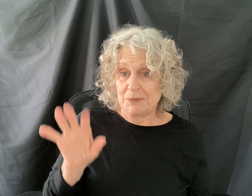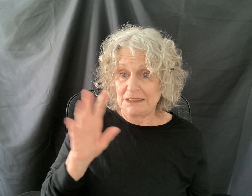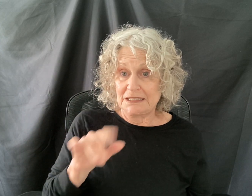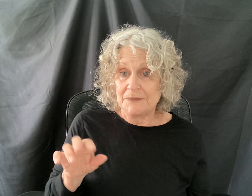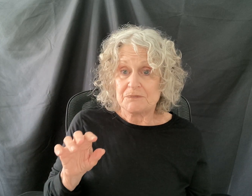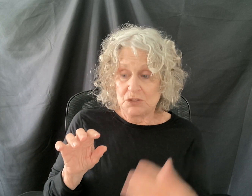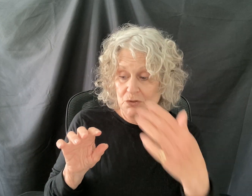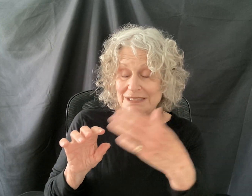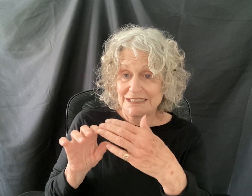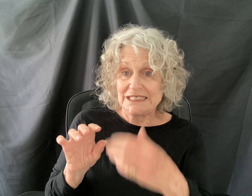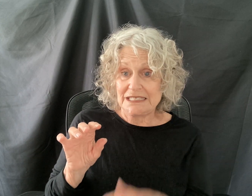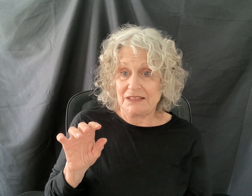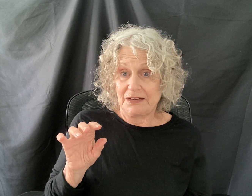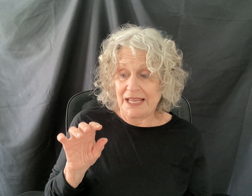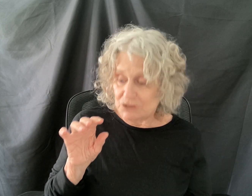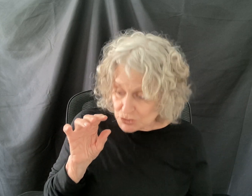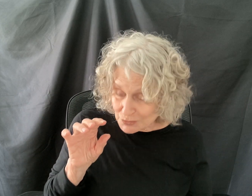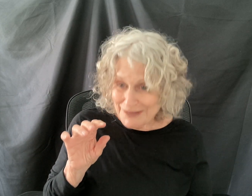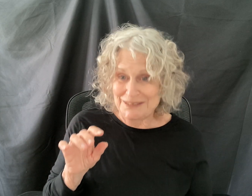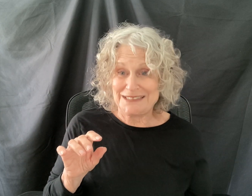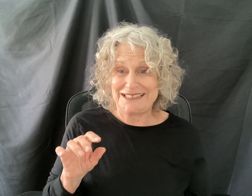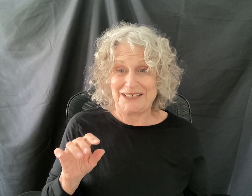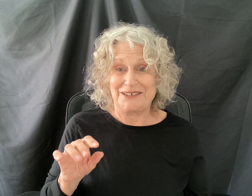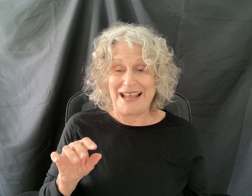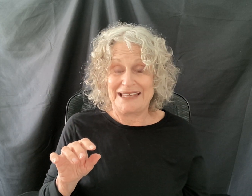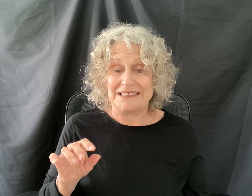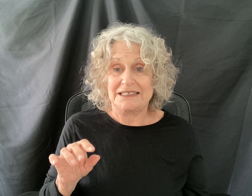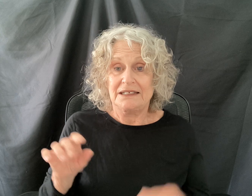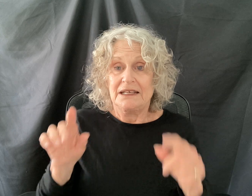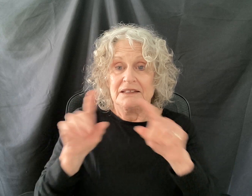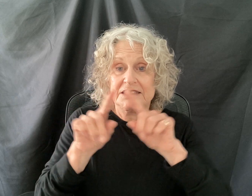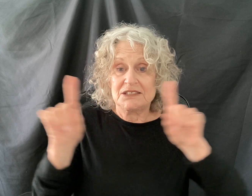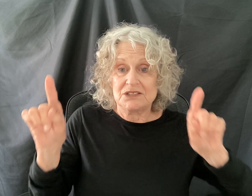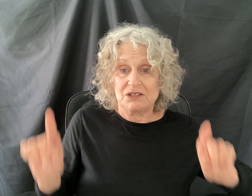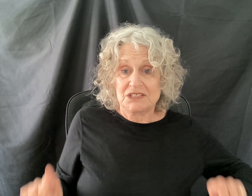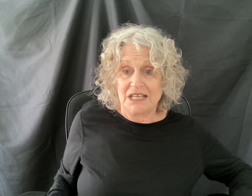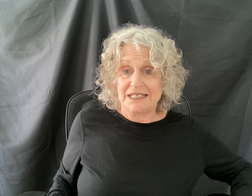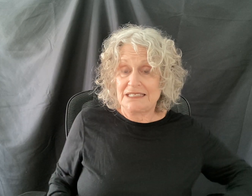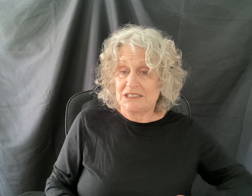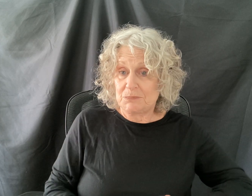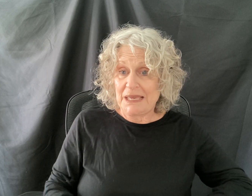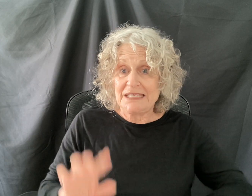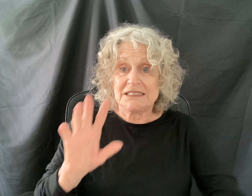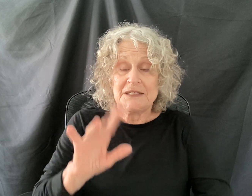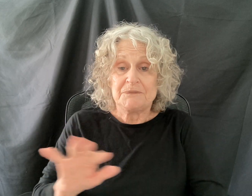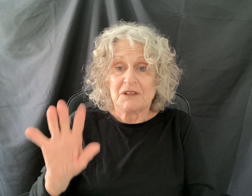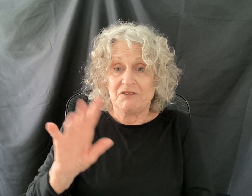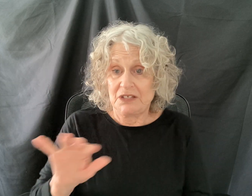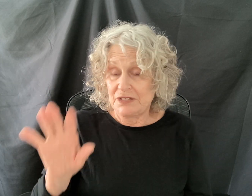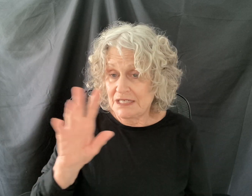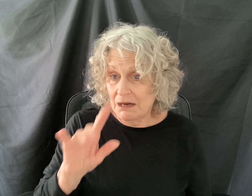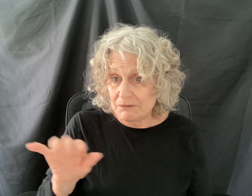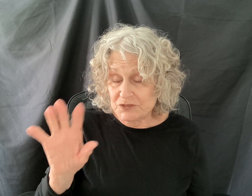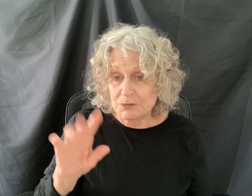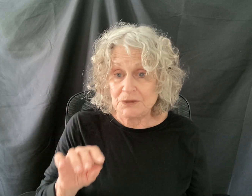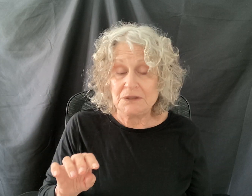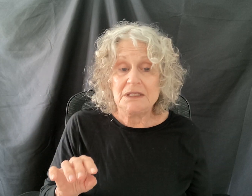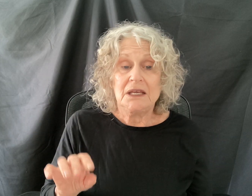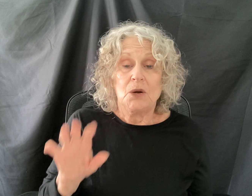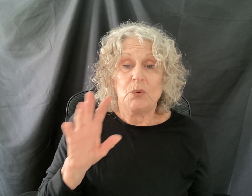fingerspelling, you can see their hand. You don't have to stare at it. This is our signing space, very comfortable. When